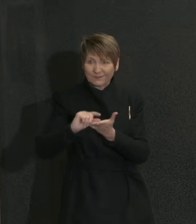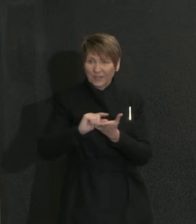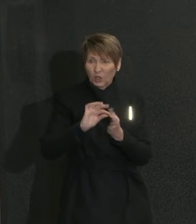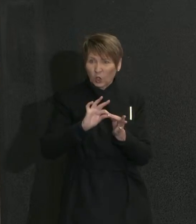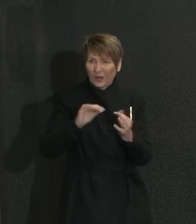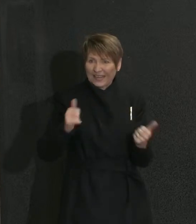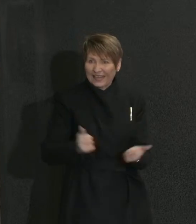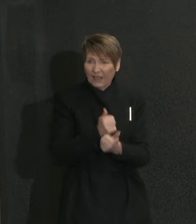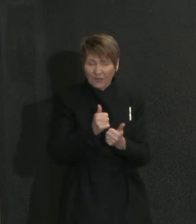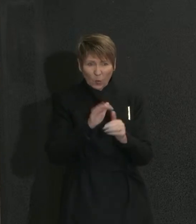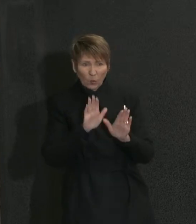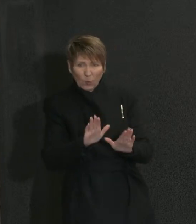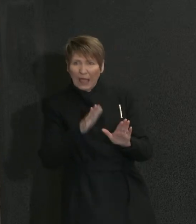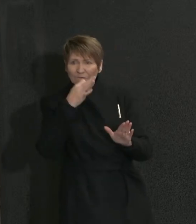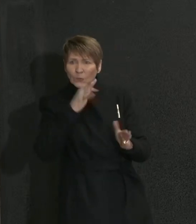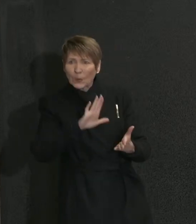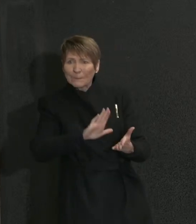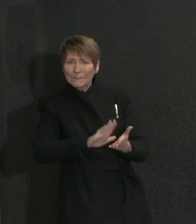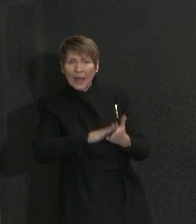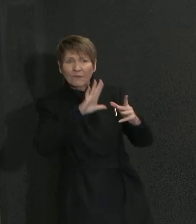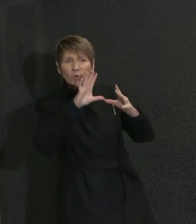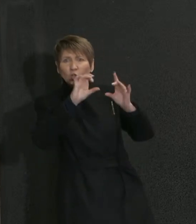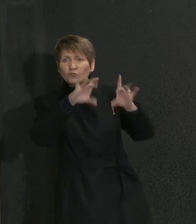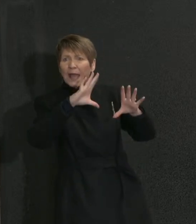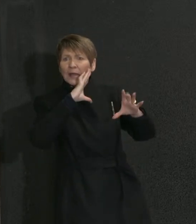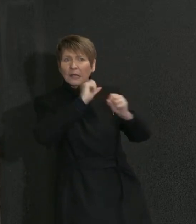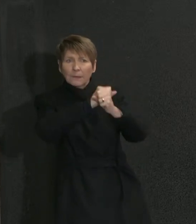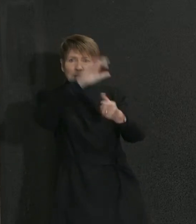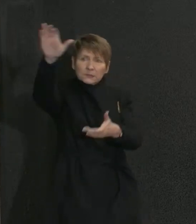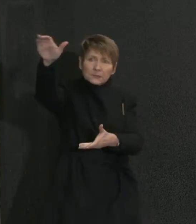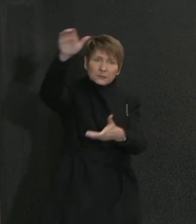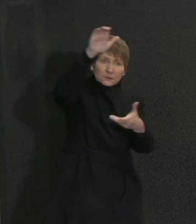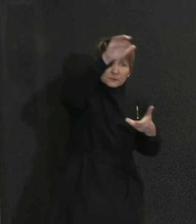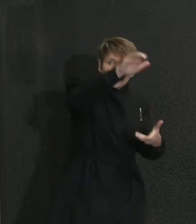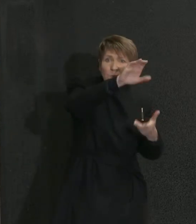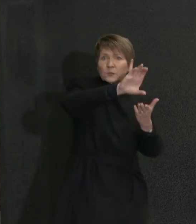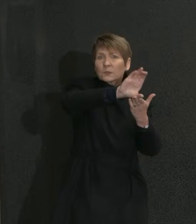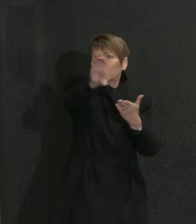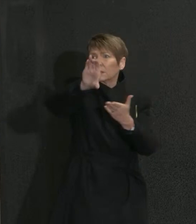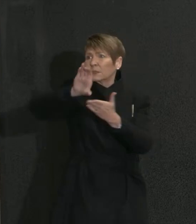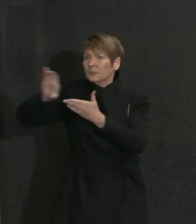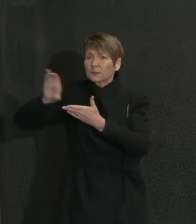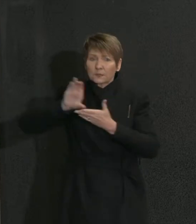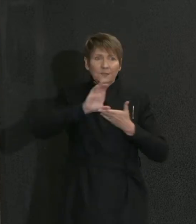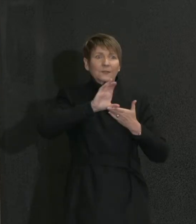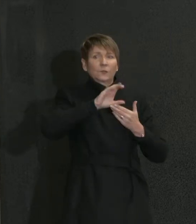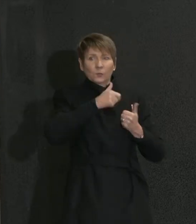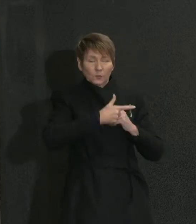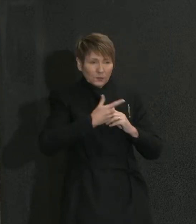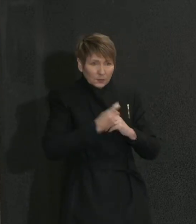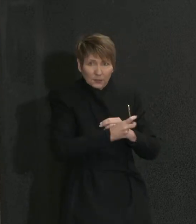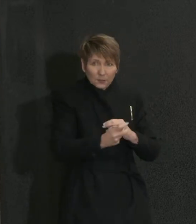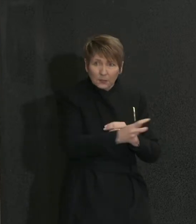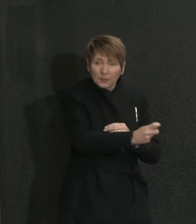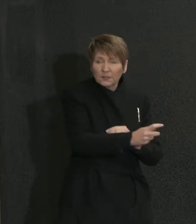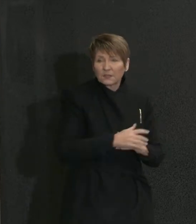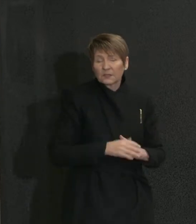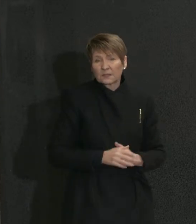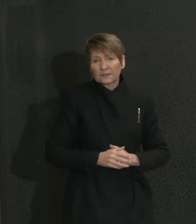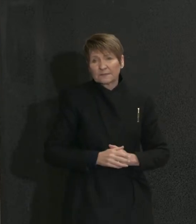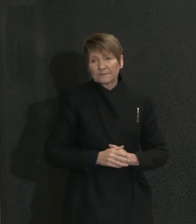I'm confident if we all work together, we will avoid that. But yeah. That's the only comment I'll make on New South Wales.